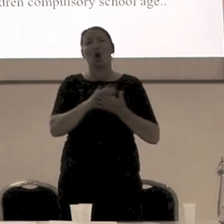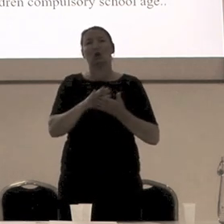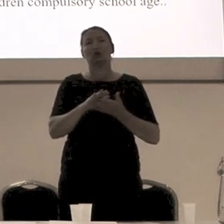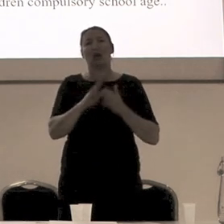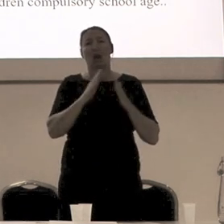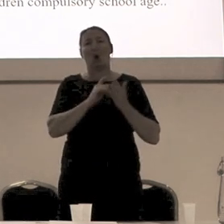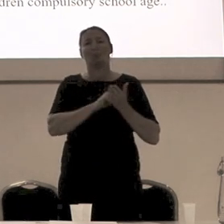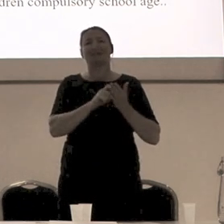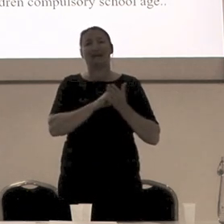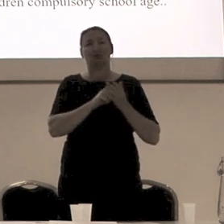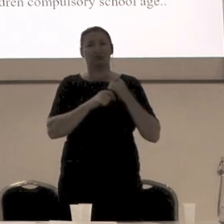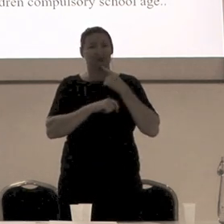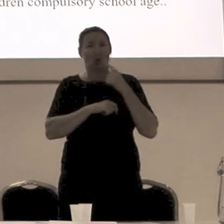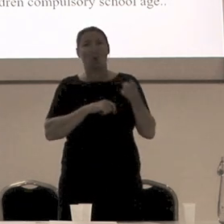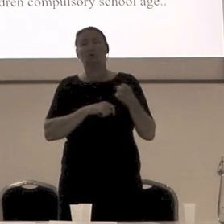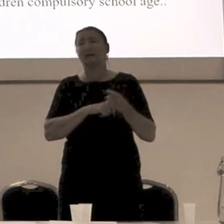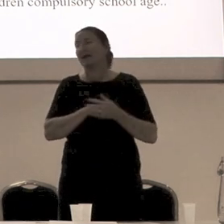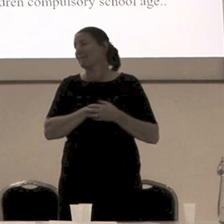Secretary, that